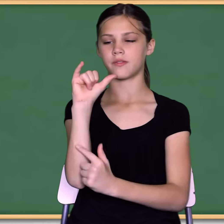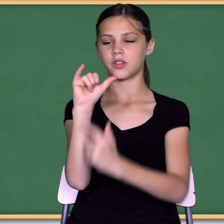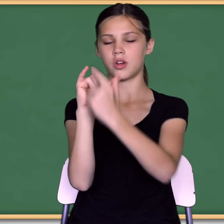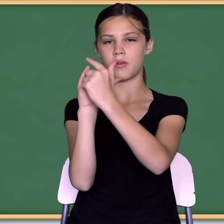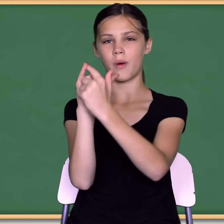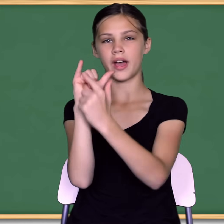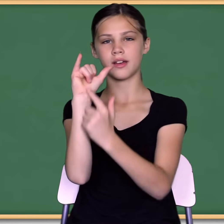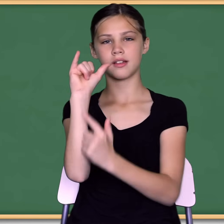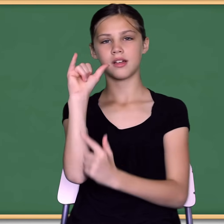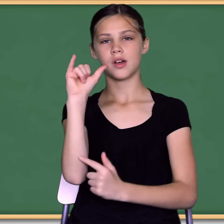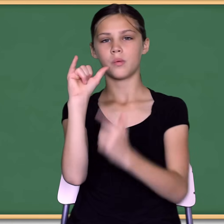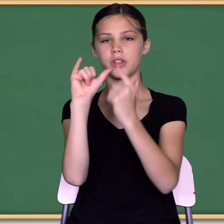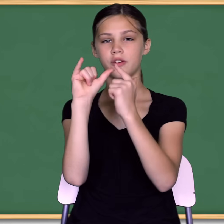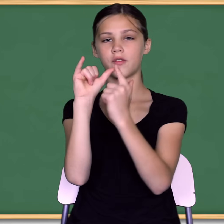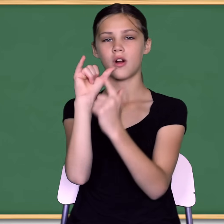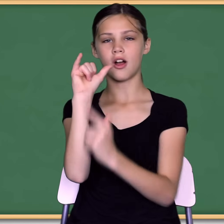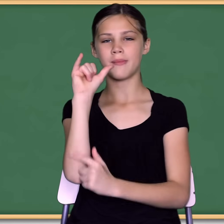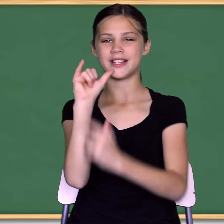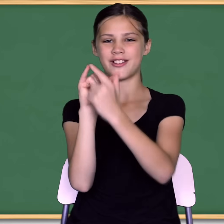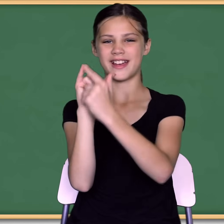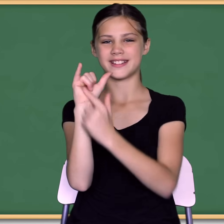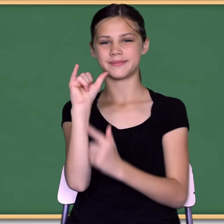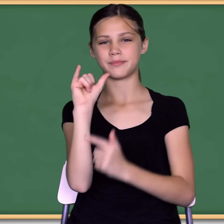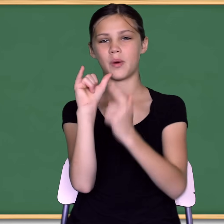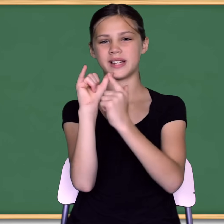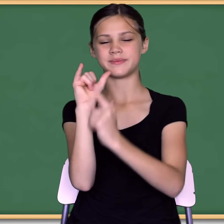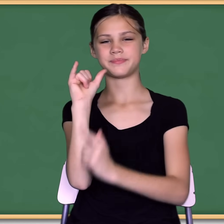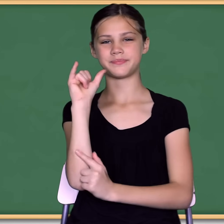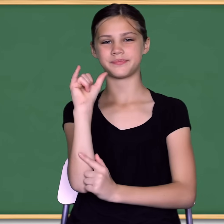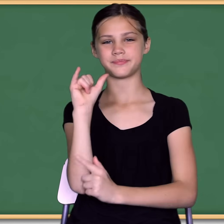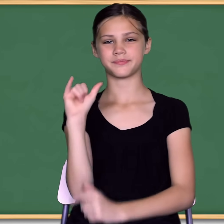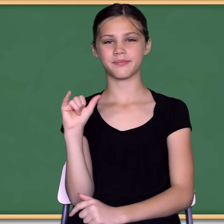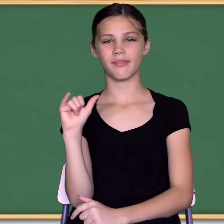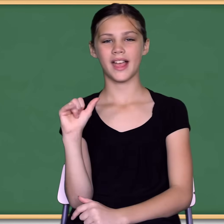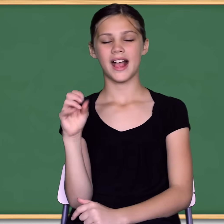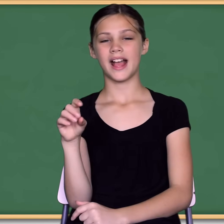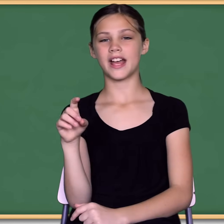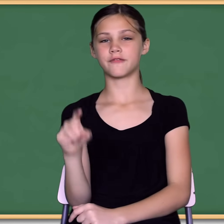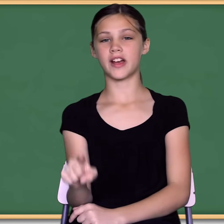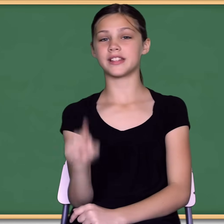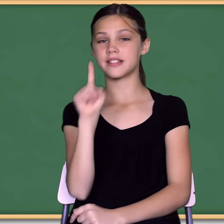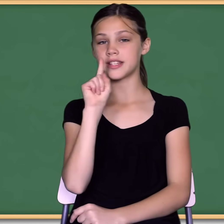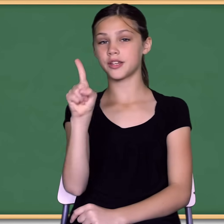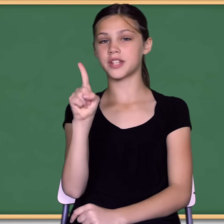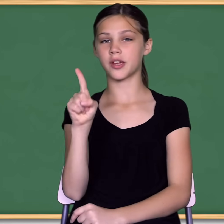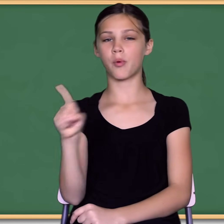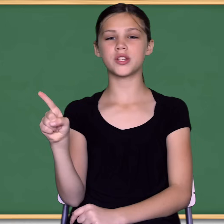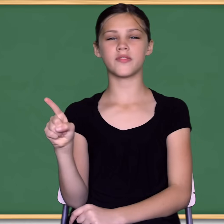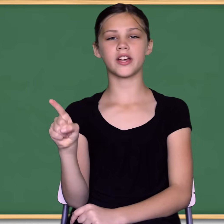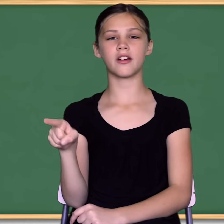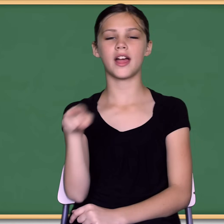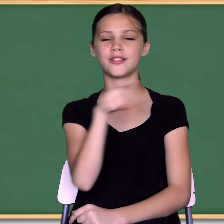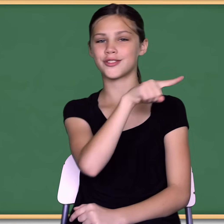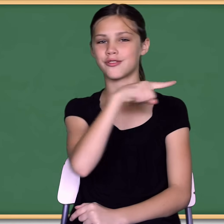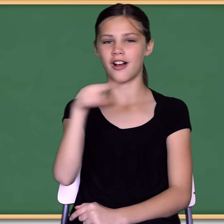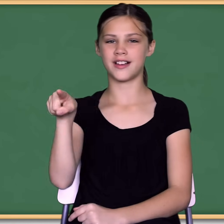if you have a Y with your forearm and your hand. Y. And finally Z, you take your pointer finger and just draw a